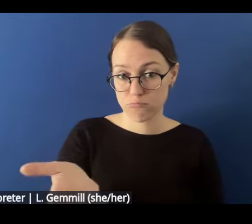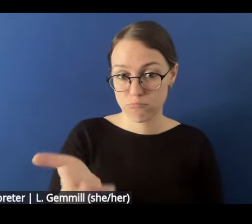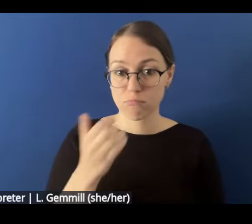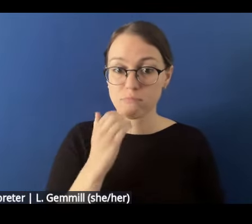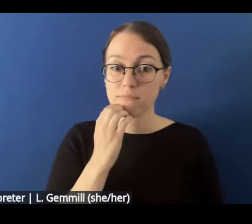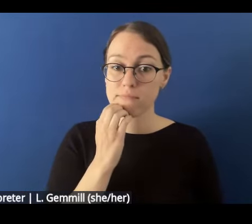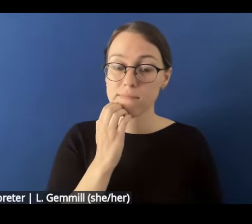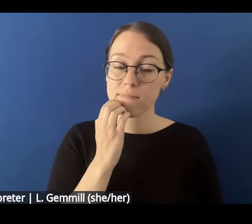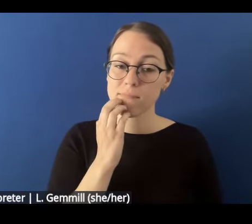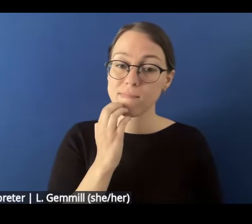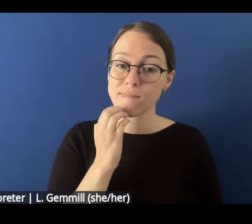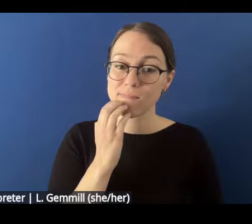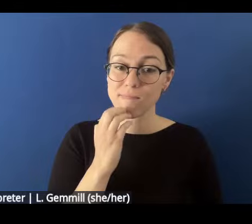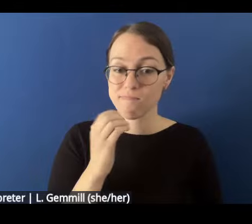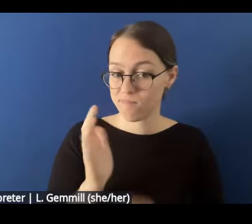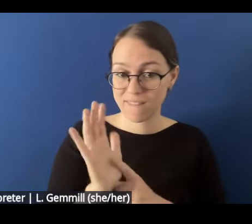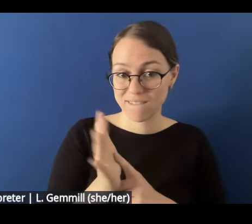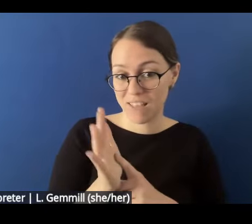share 5 minutes of your time?